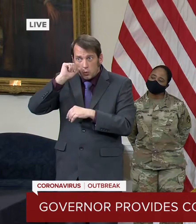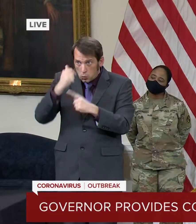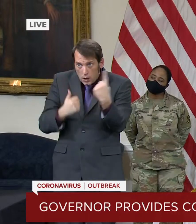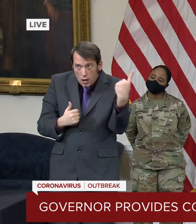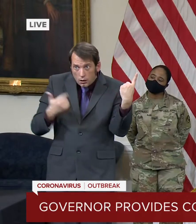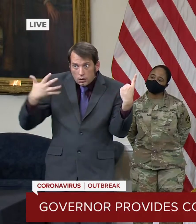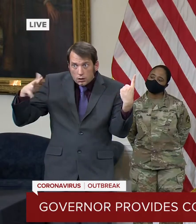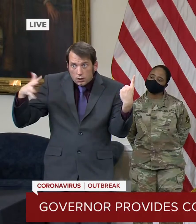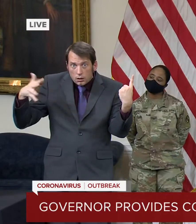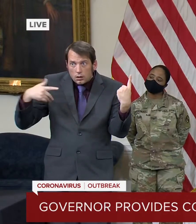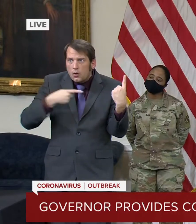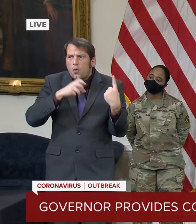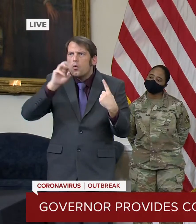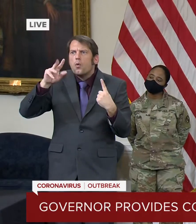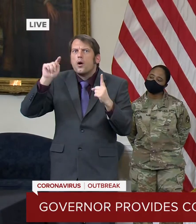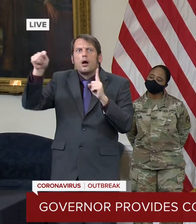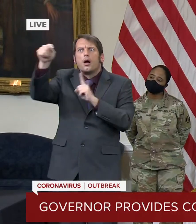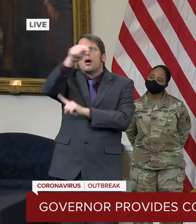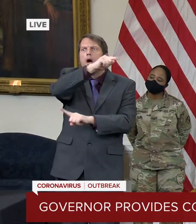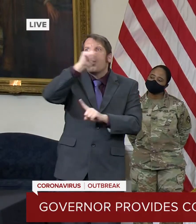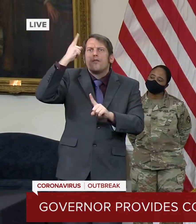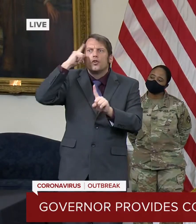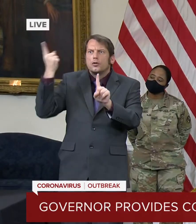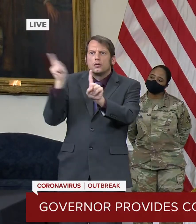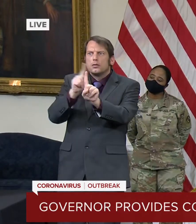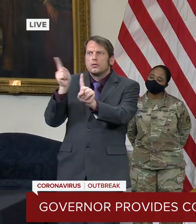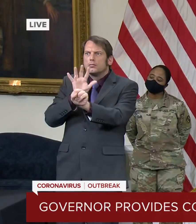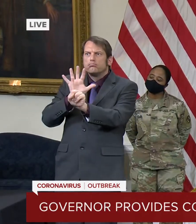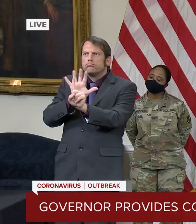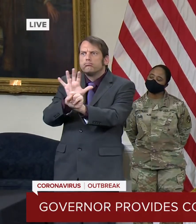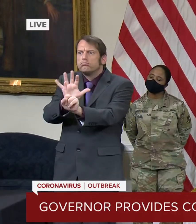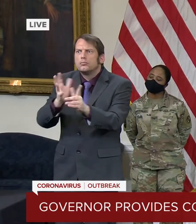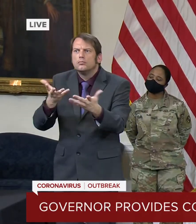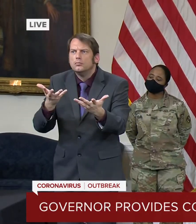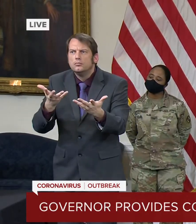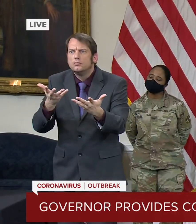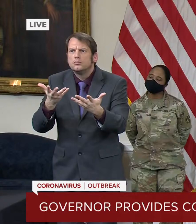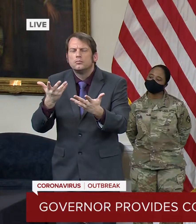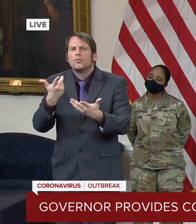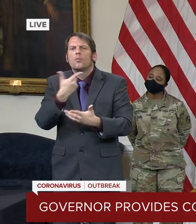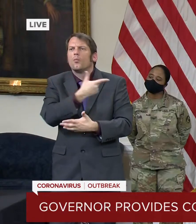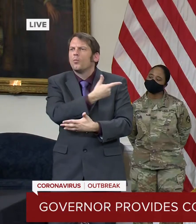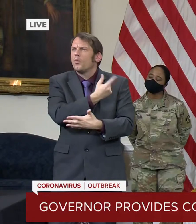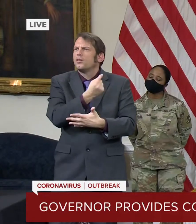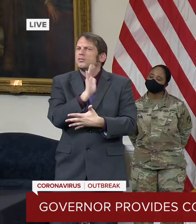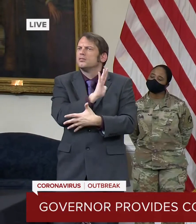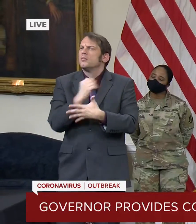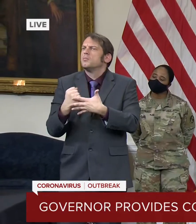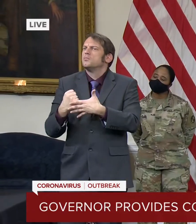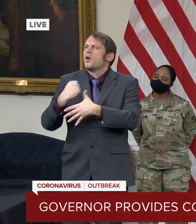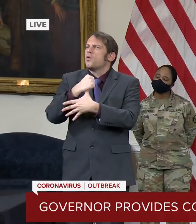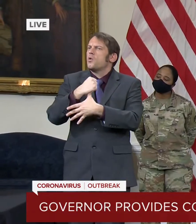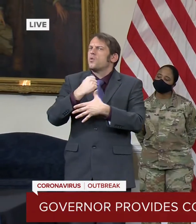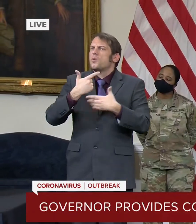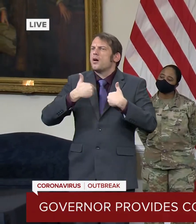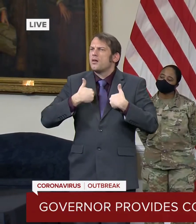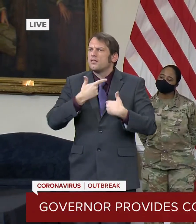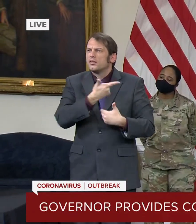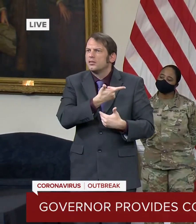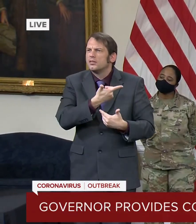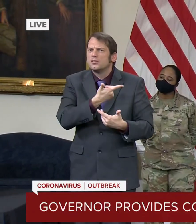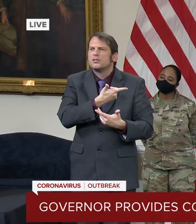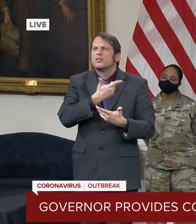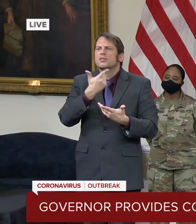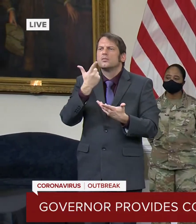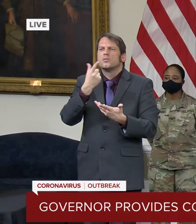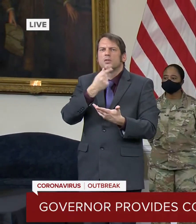Governors Association and of the list of priorities that you have that you're pressing the feds for, which do you believe President Biden might